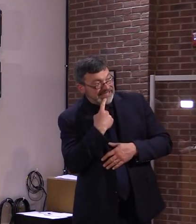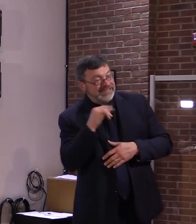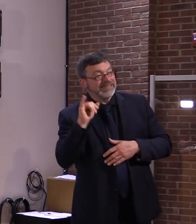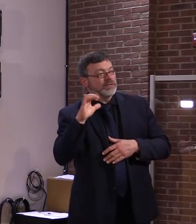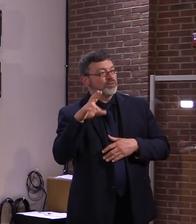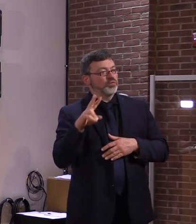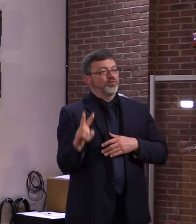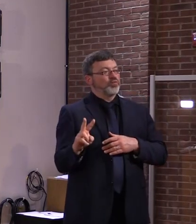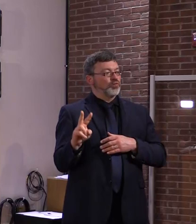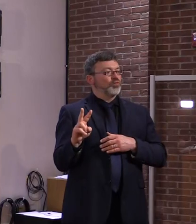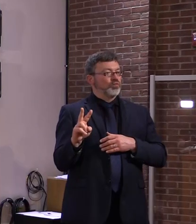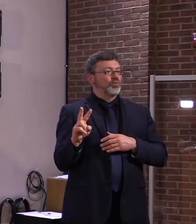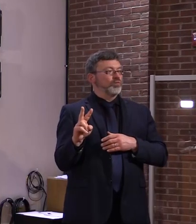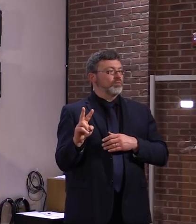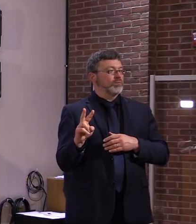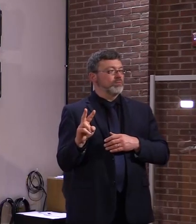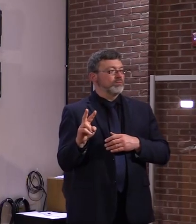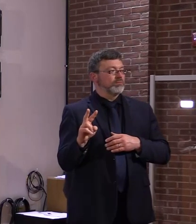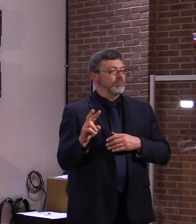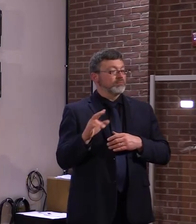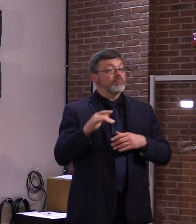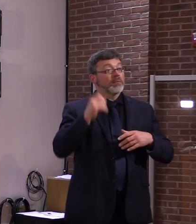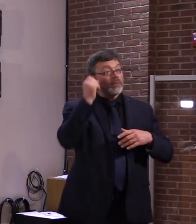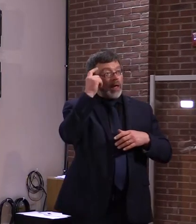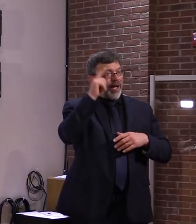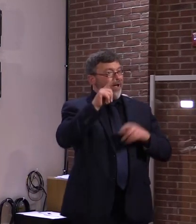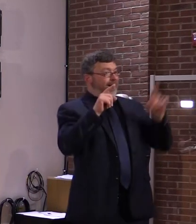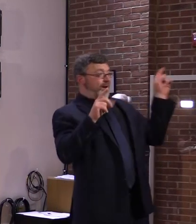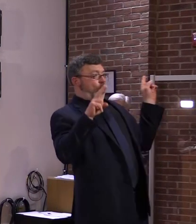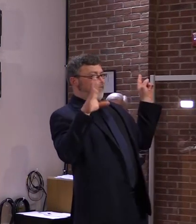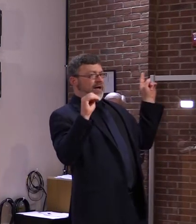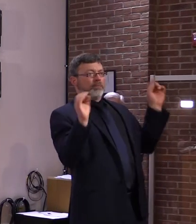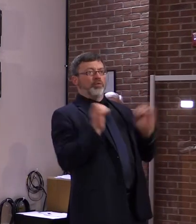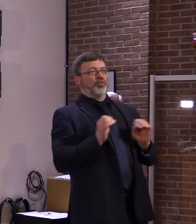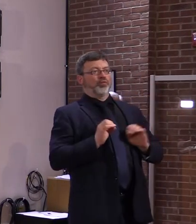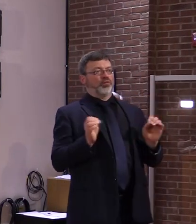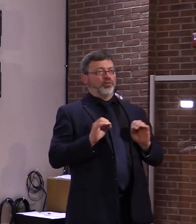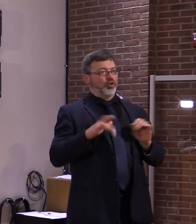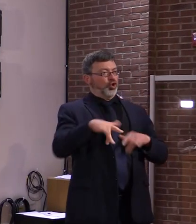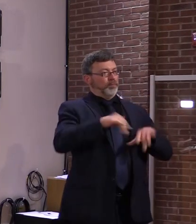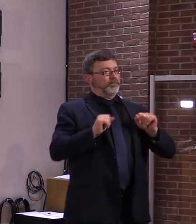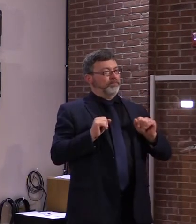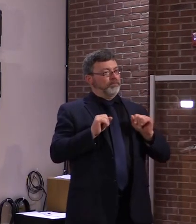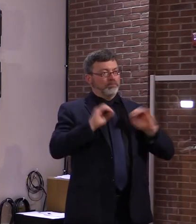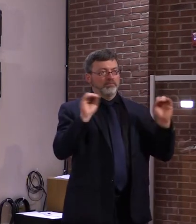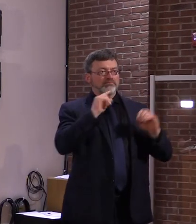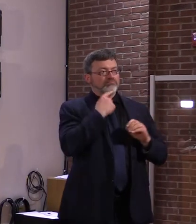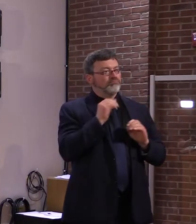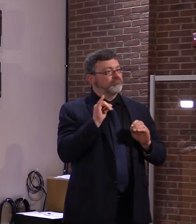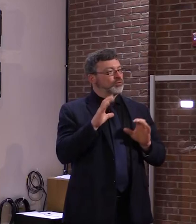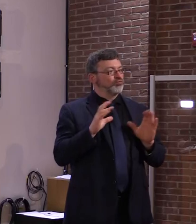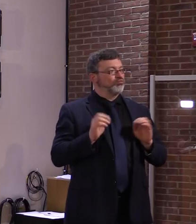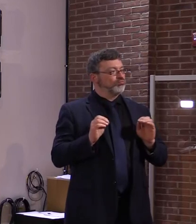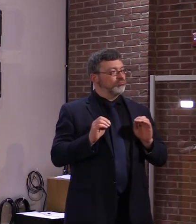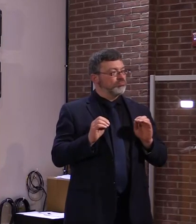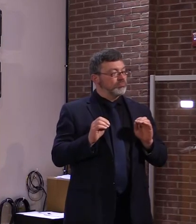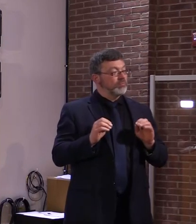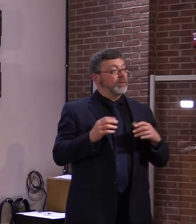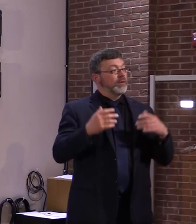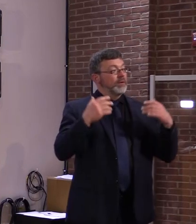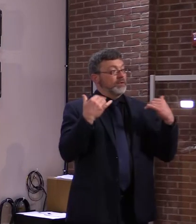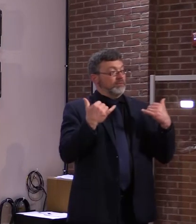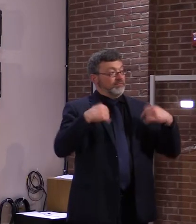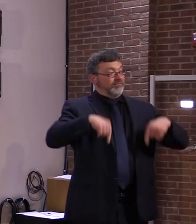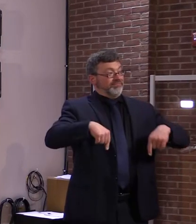a truly noteworthy event. And while I wish the number was zero, we have only recorded 3 deaths this